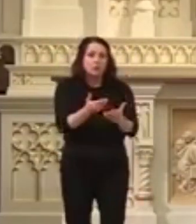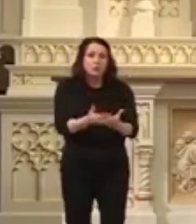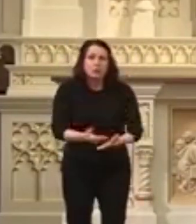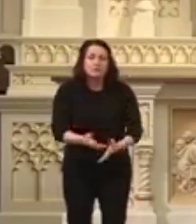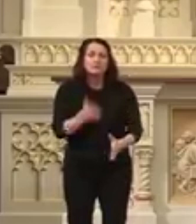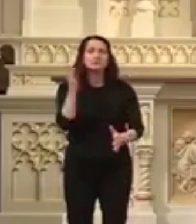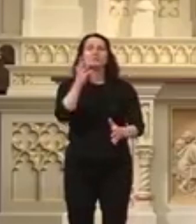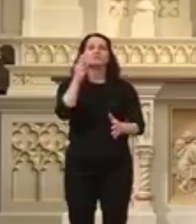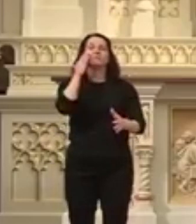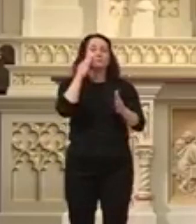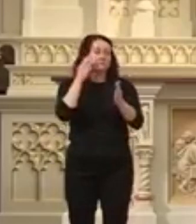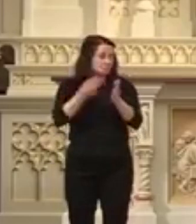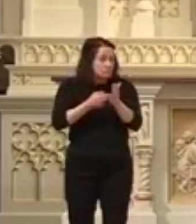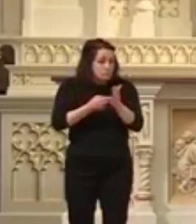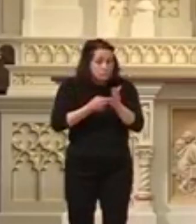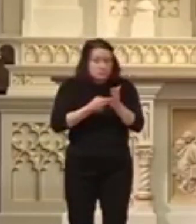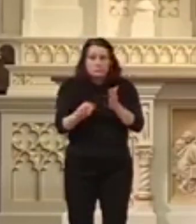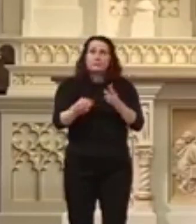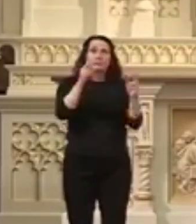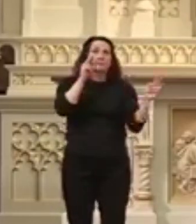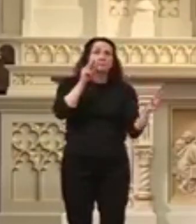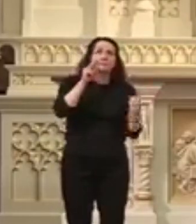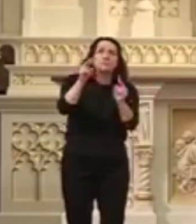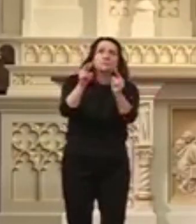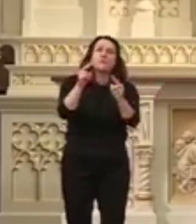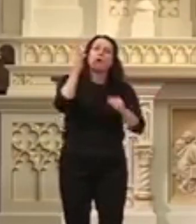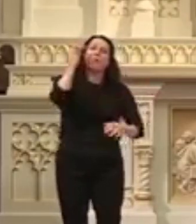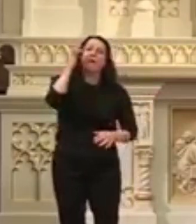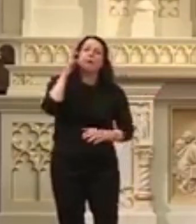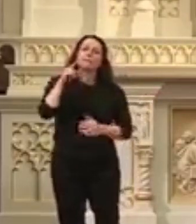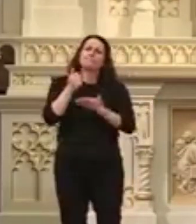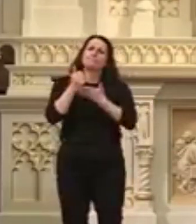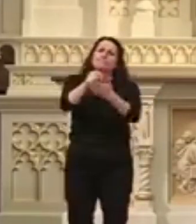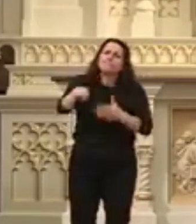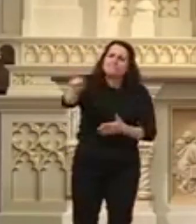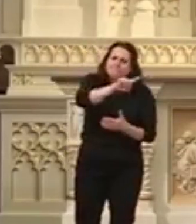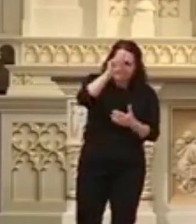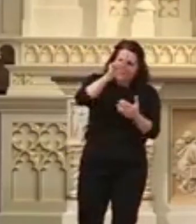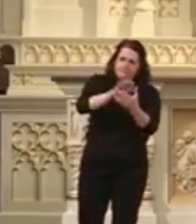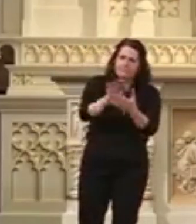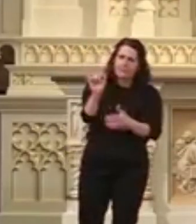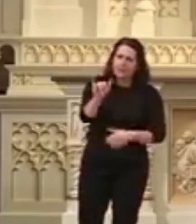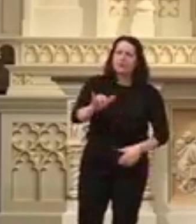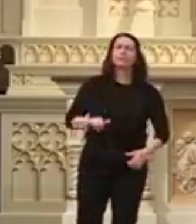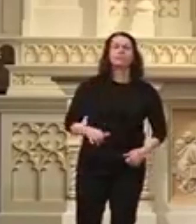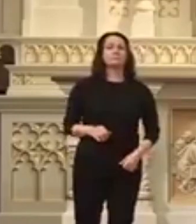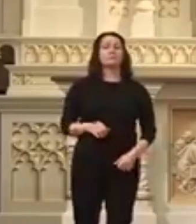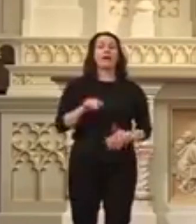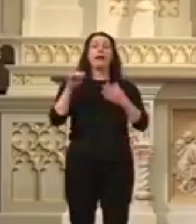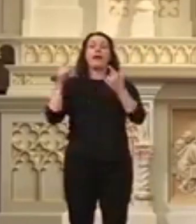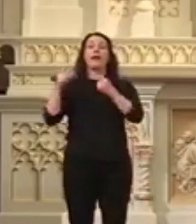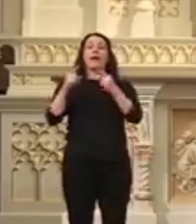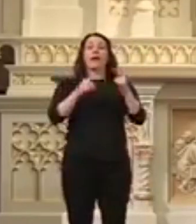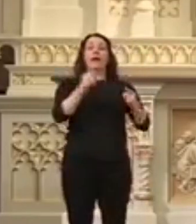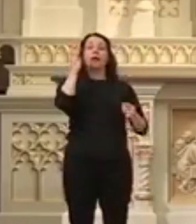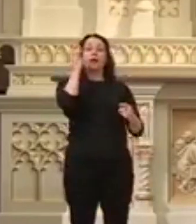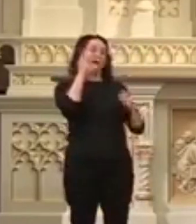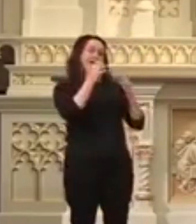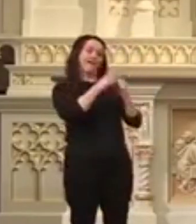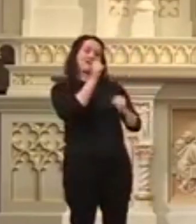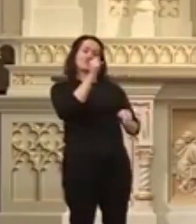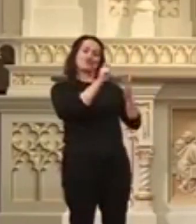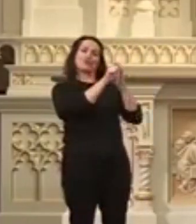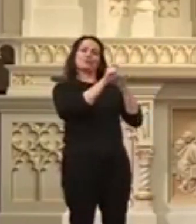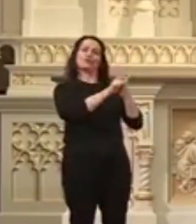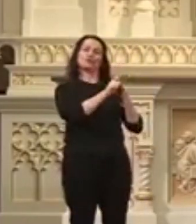knows that he is speaking the truth, so that you also may come to believe. For this happened so that the scripture passage might